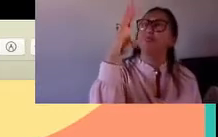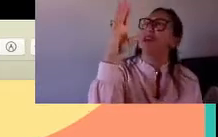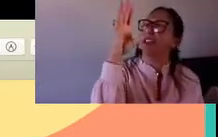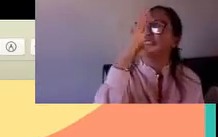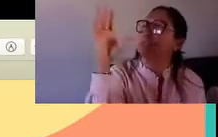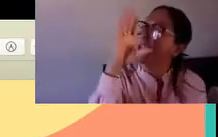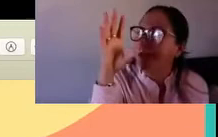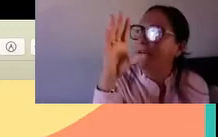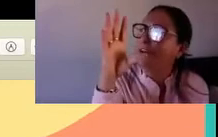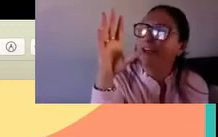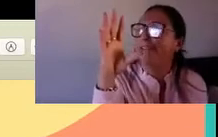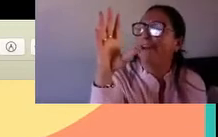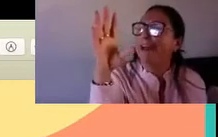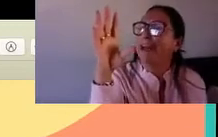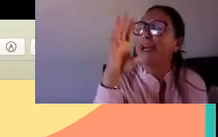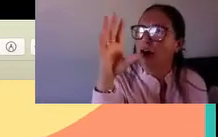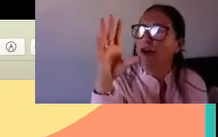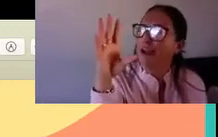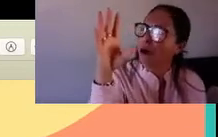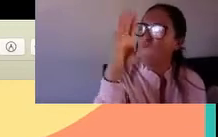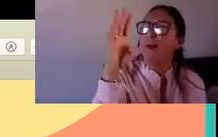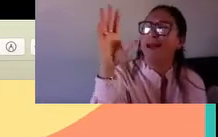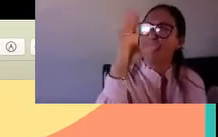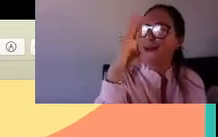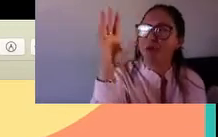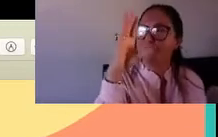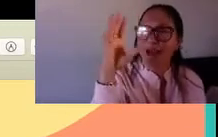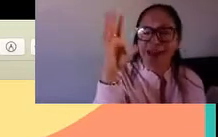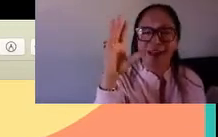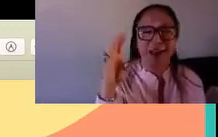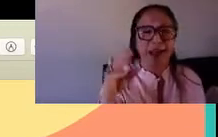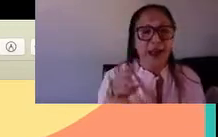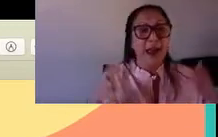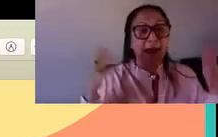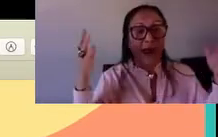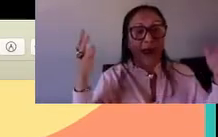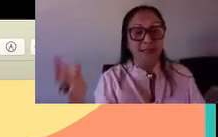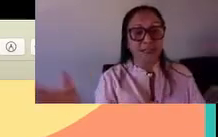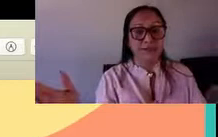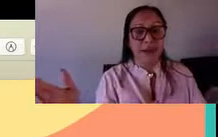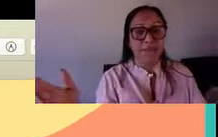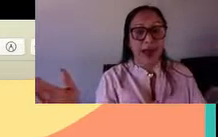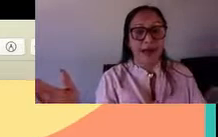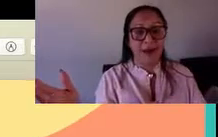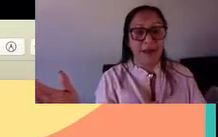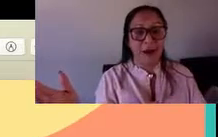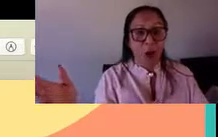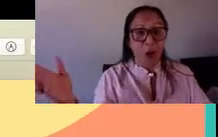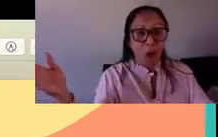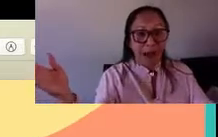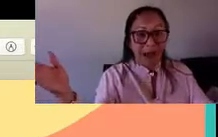and she was actually staring at her hand like in awe, like, oh my God, I'm moving my hand. And I had to accept that. And I